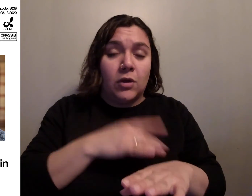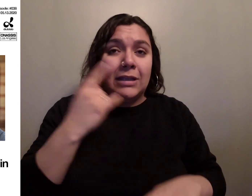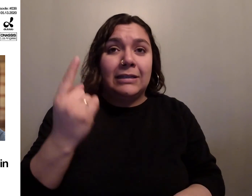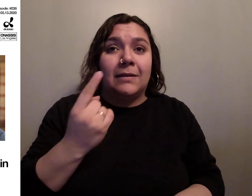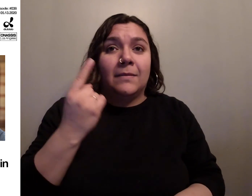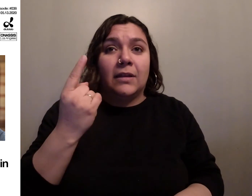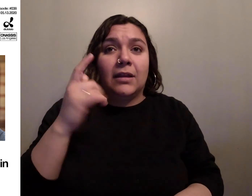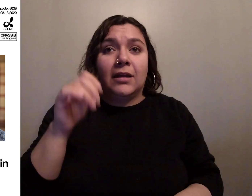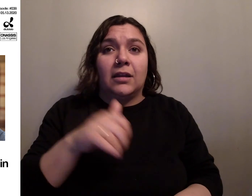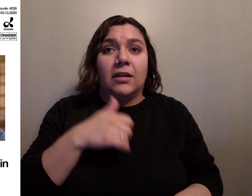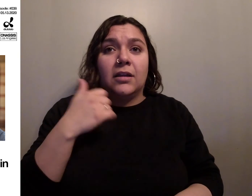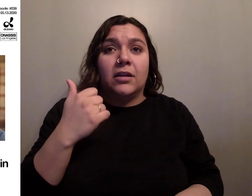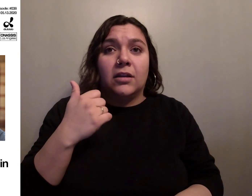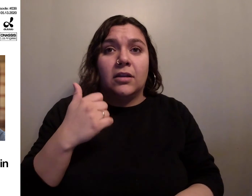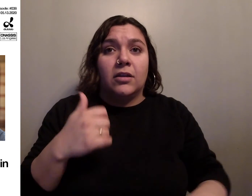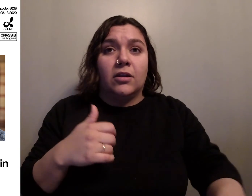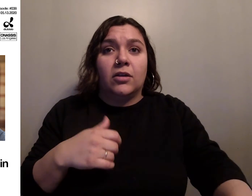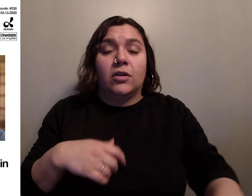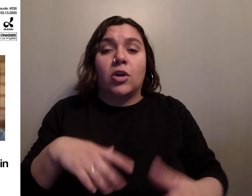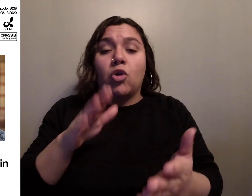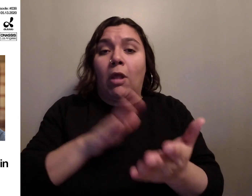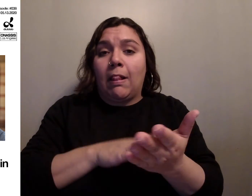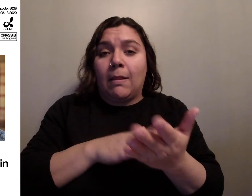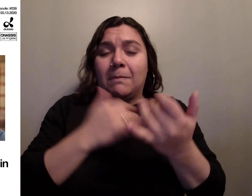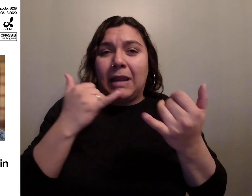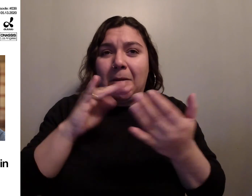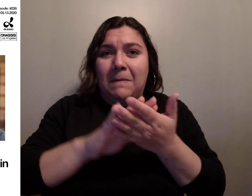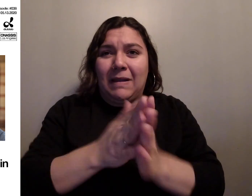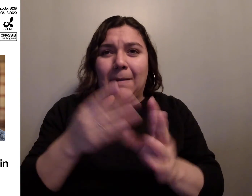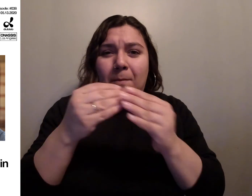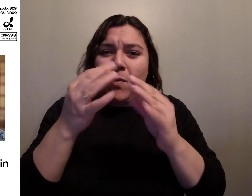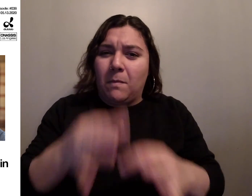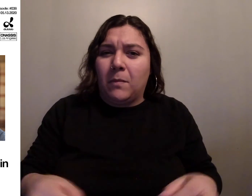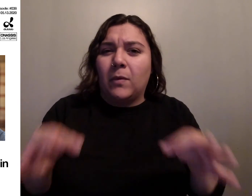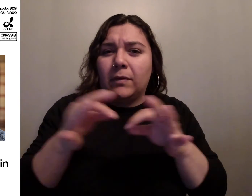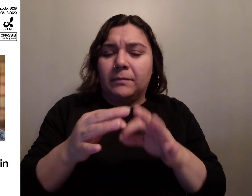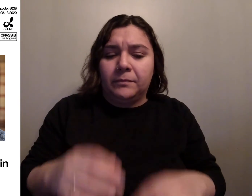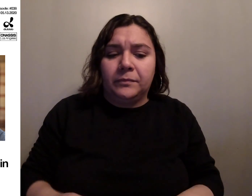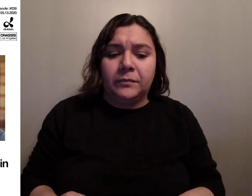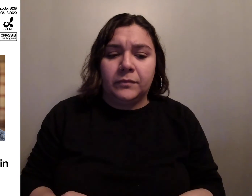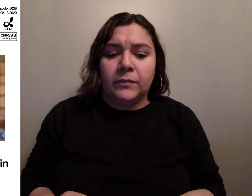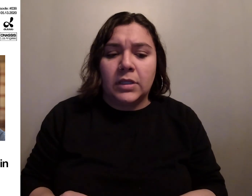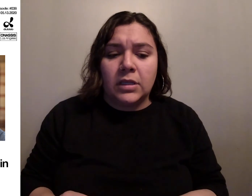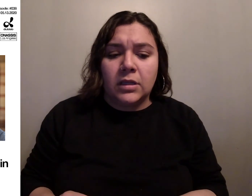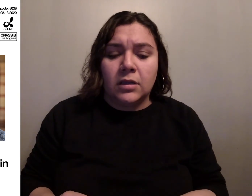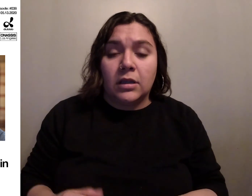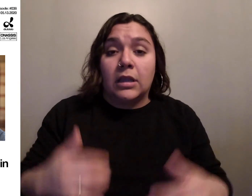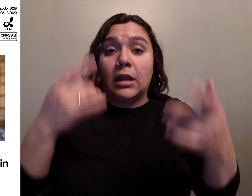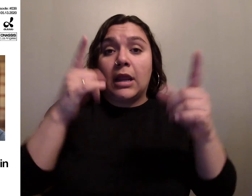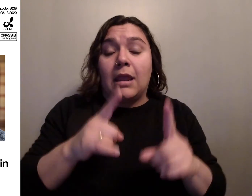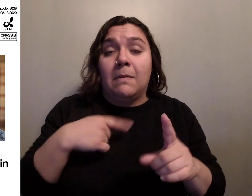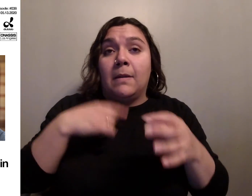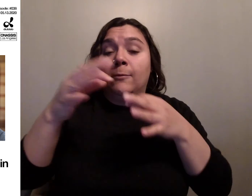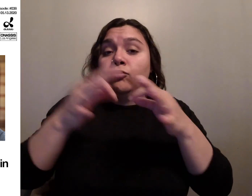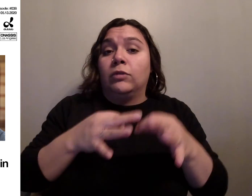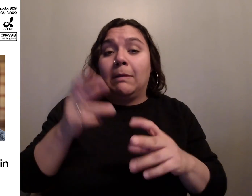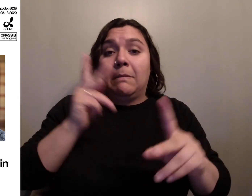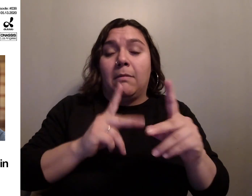hyperproductive world into some other rhythm that is going to become important.